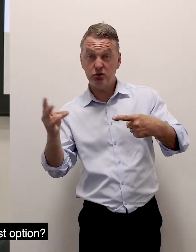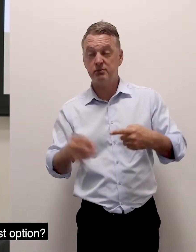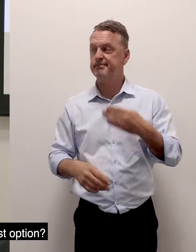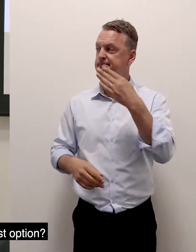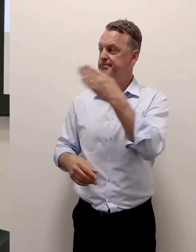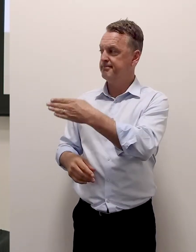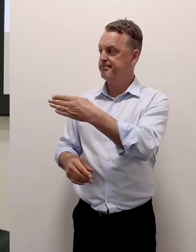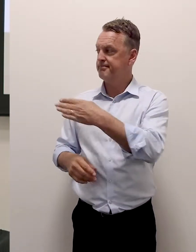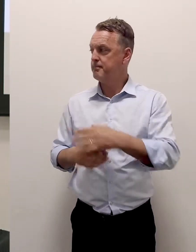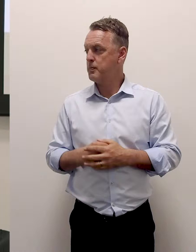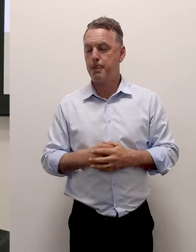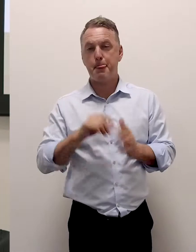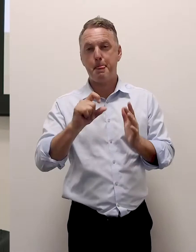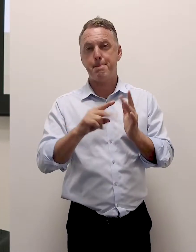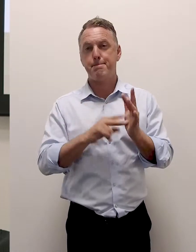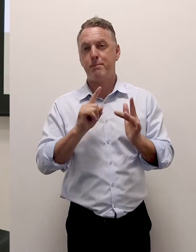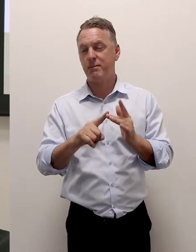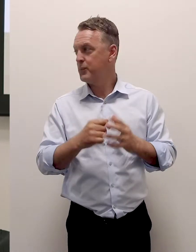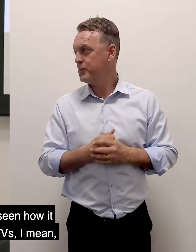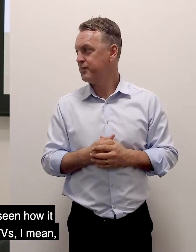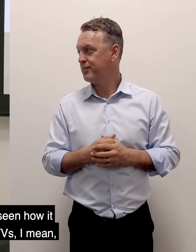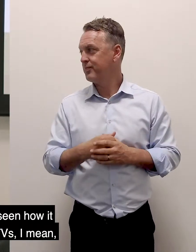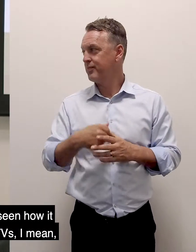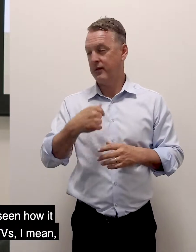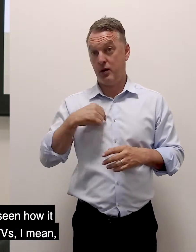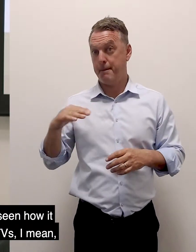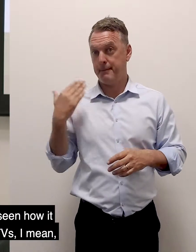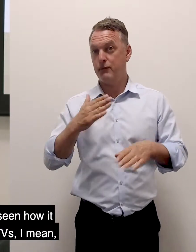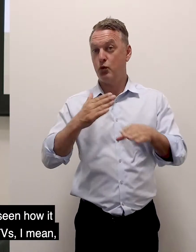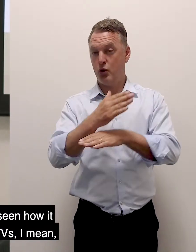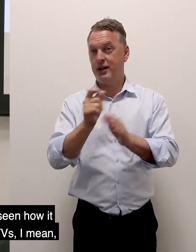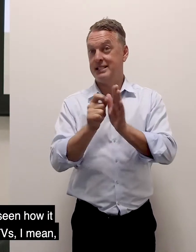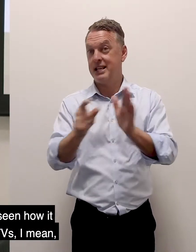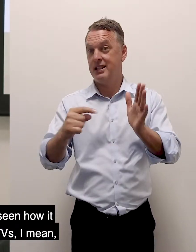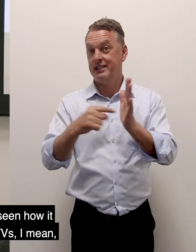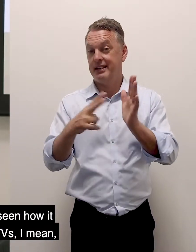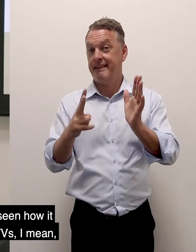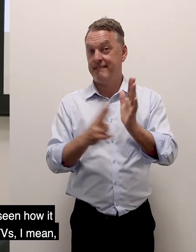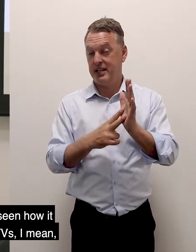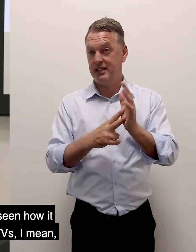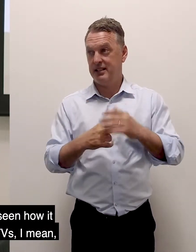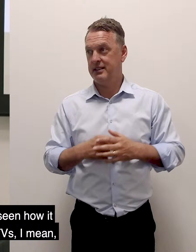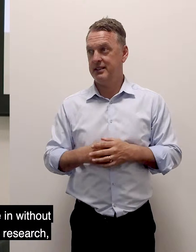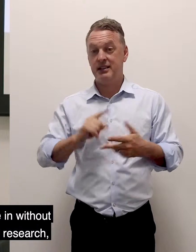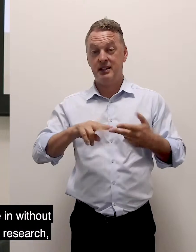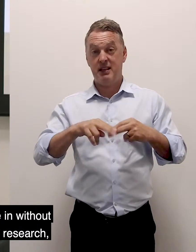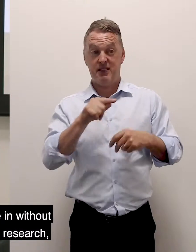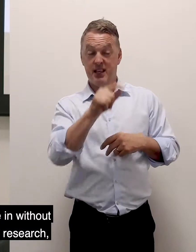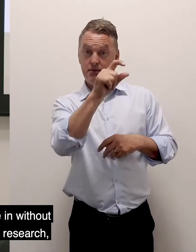Will it be the best option? I've just been I work selling TVs,